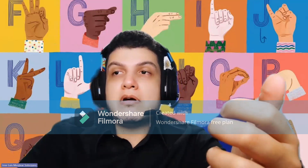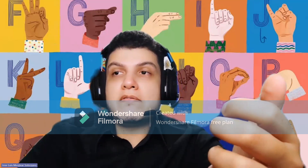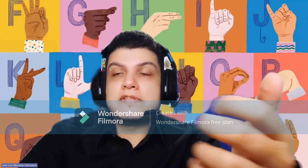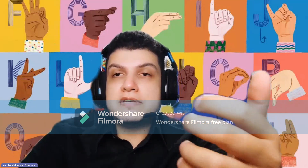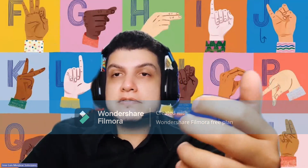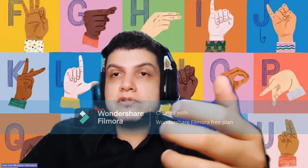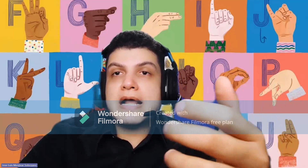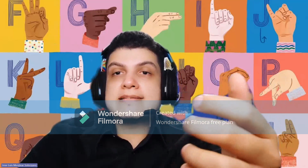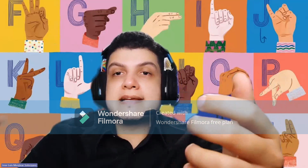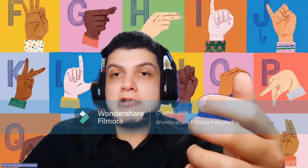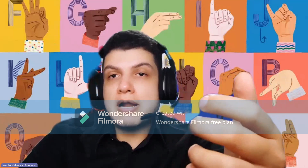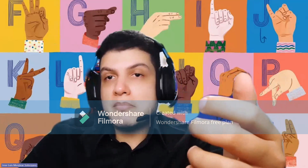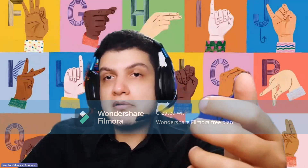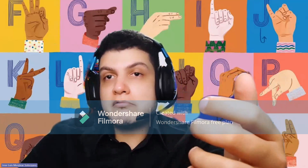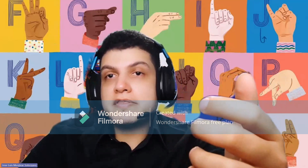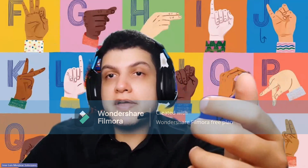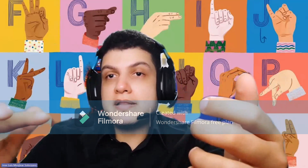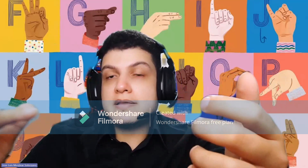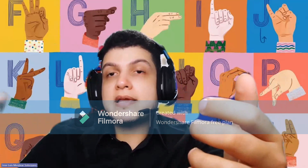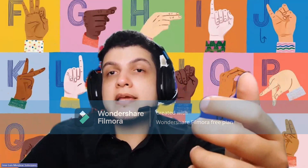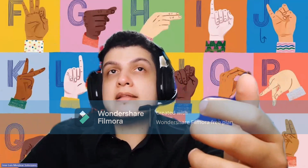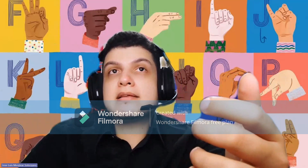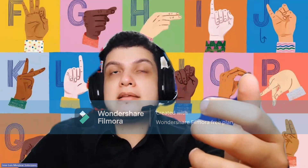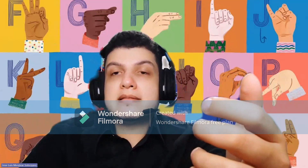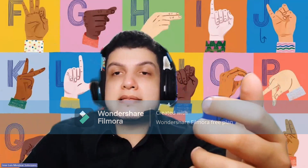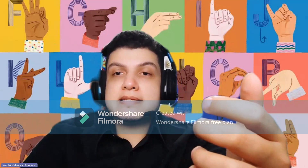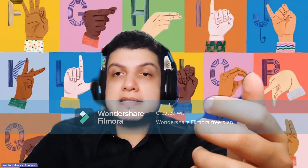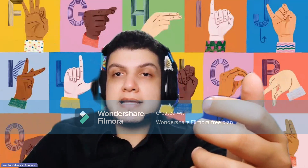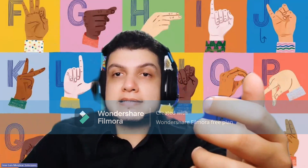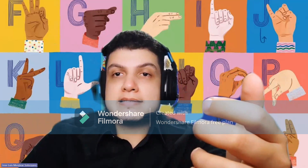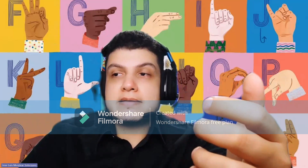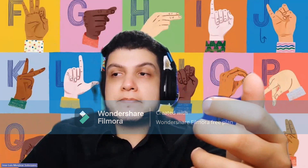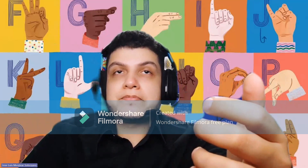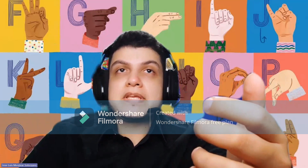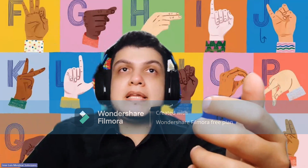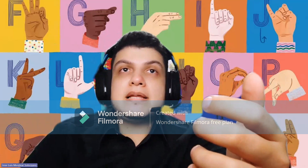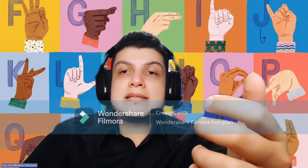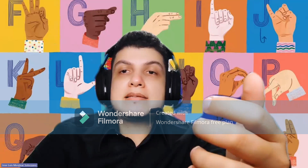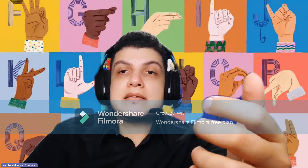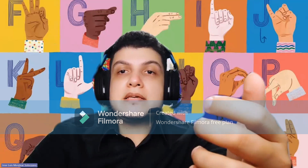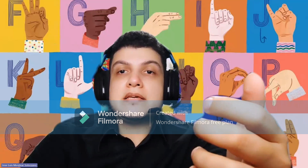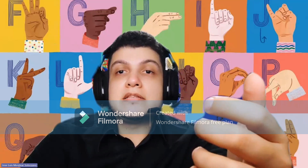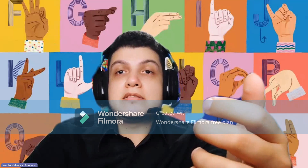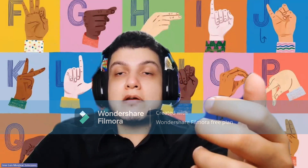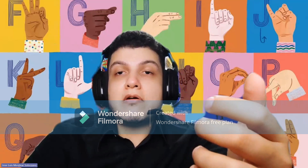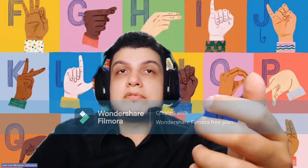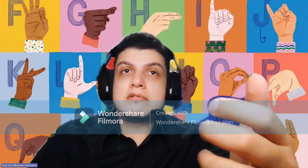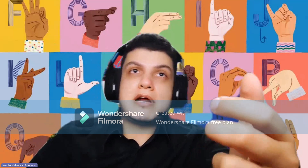of gesture as the grammar with that and the syntax. It has its own